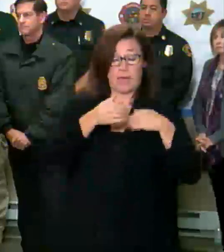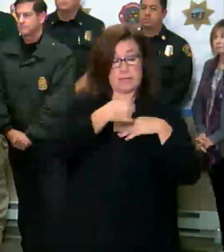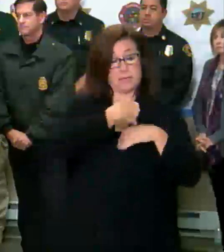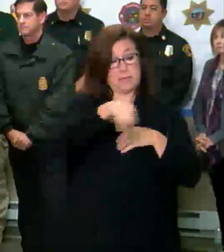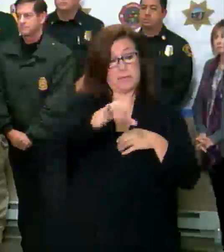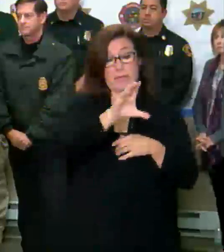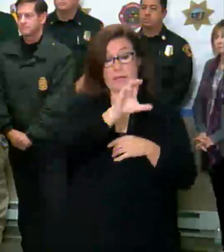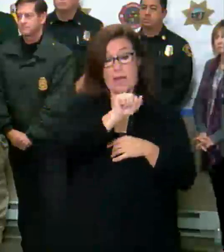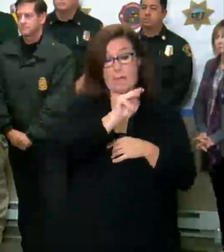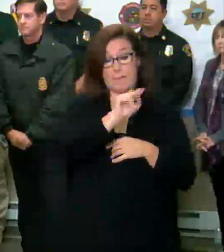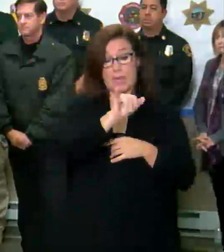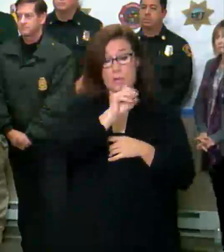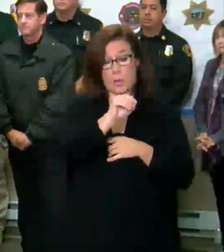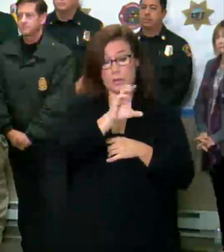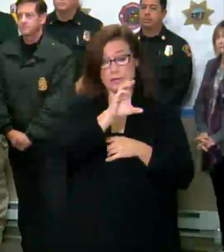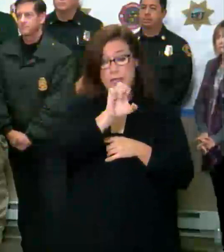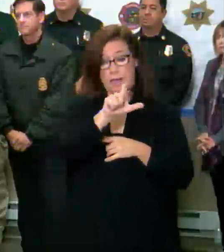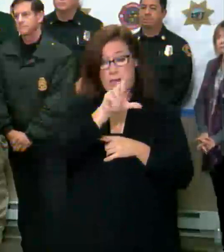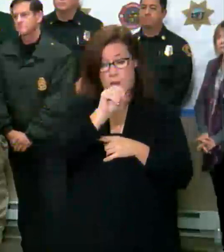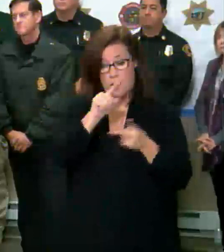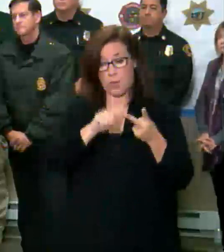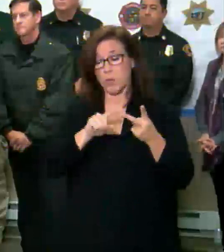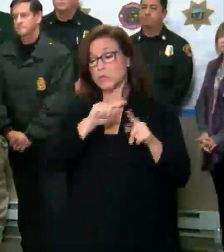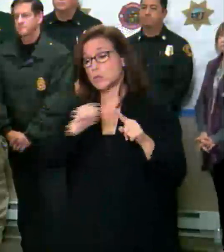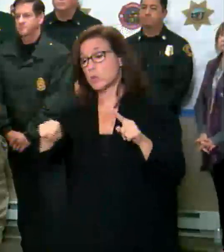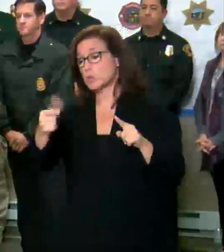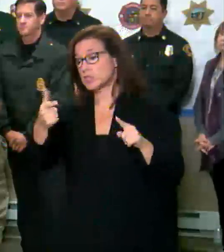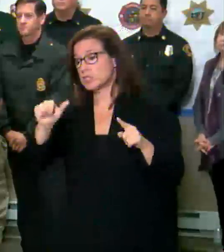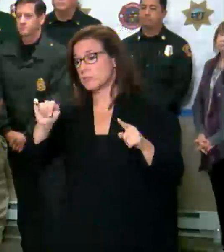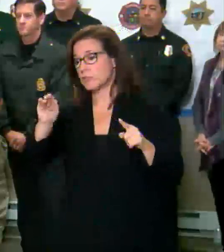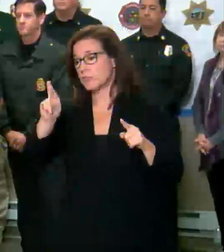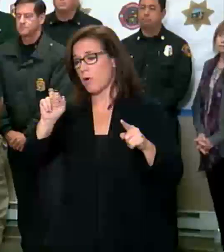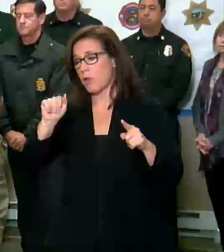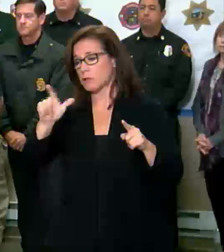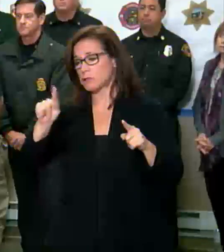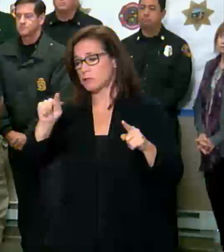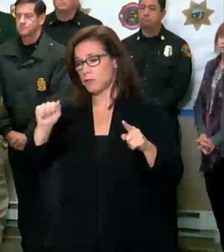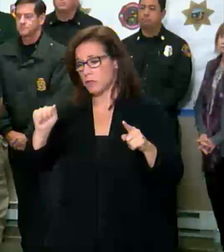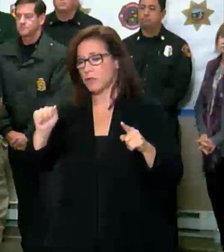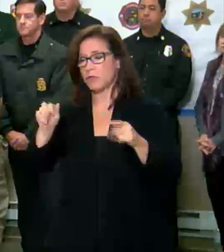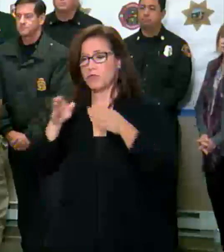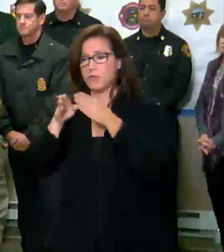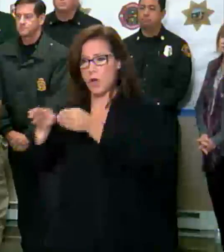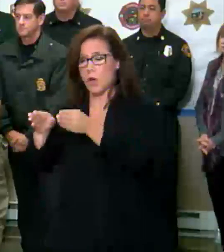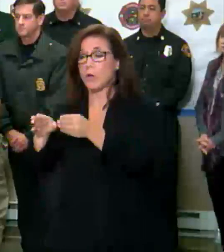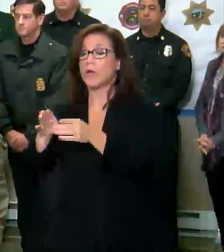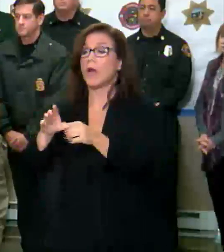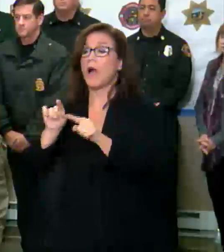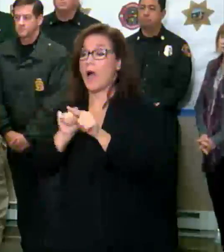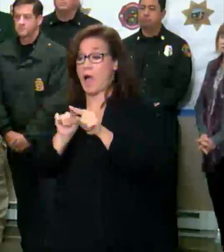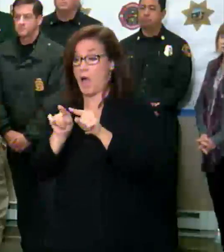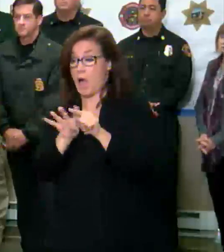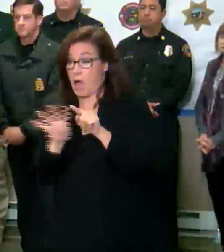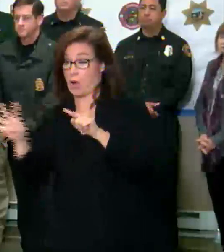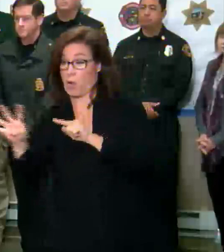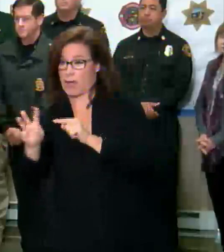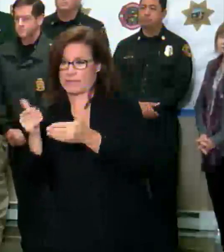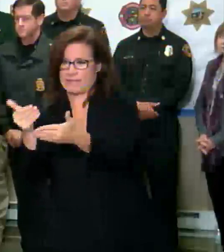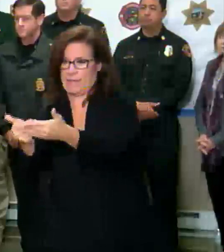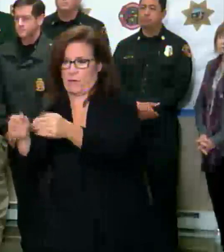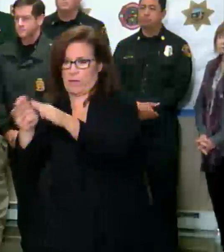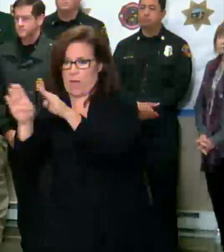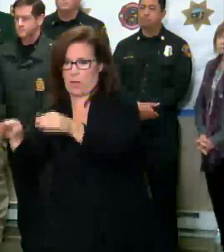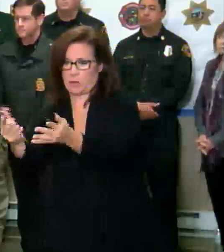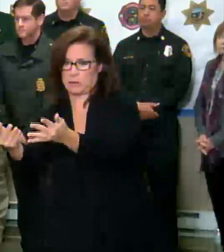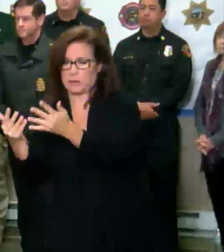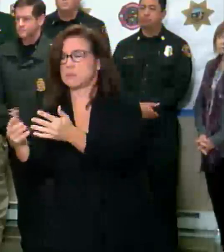to Gibraltar Road, through the Hastacita Fire, through the T Fire, and then across the backs of the homes, bringing it back to the fire's edge.